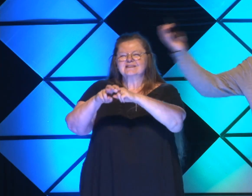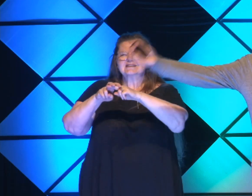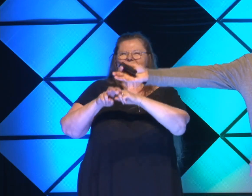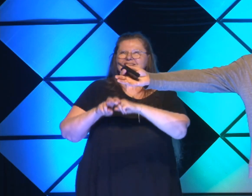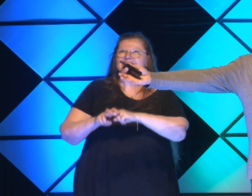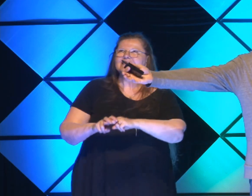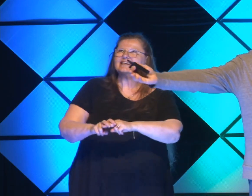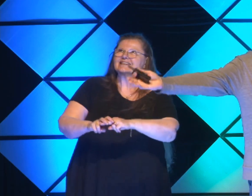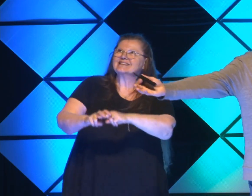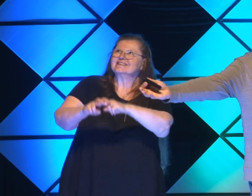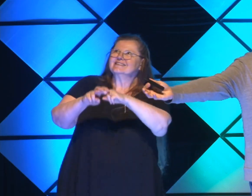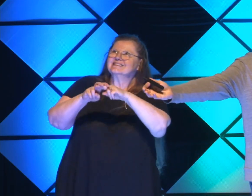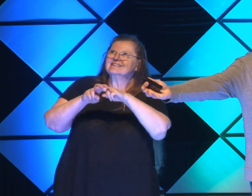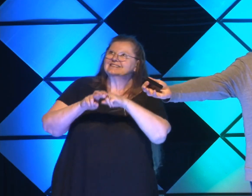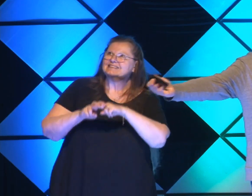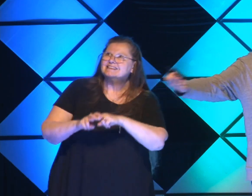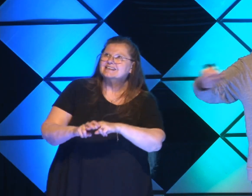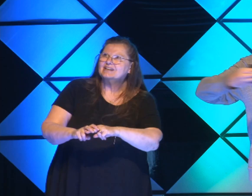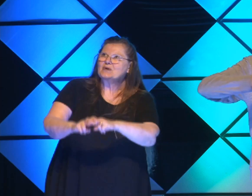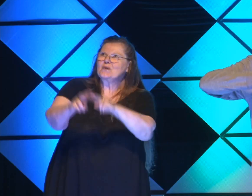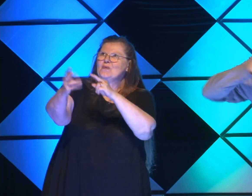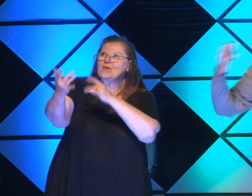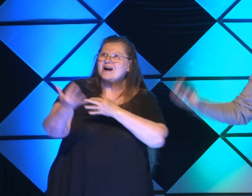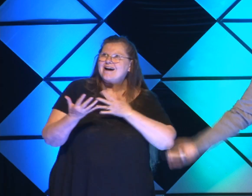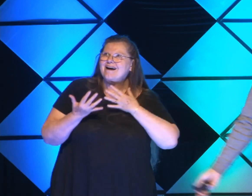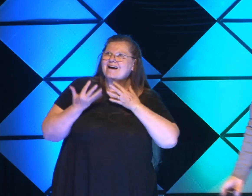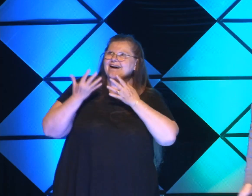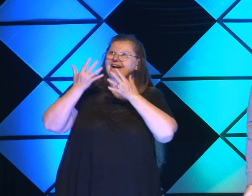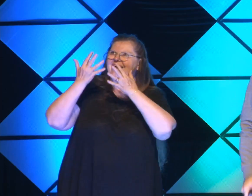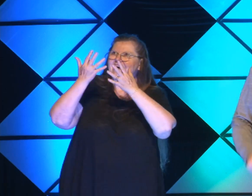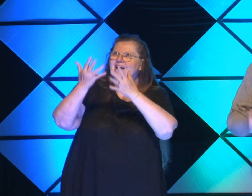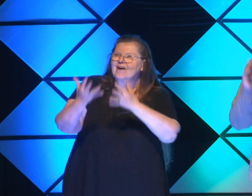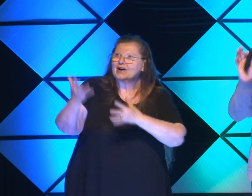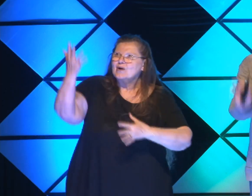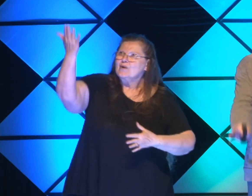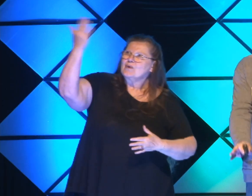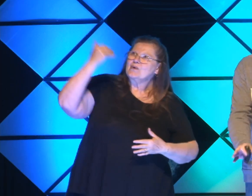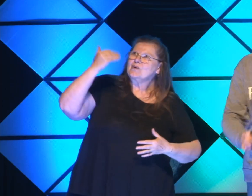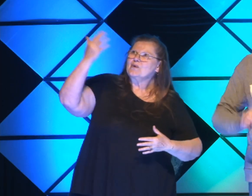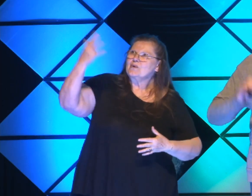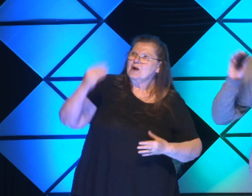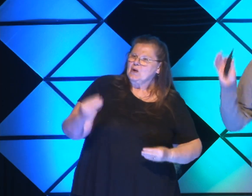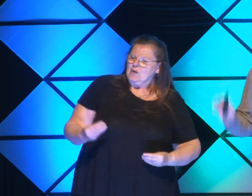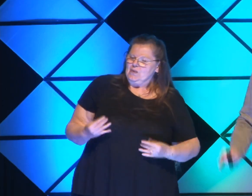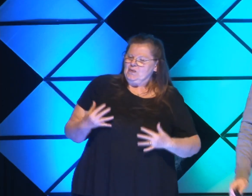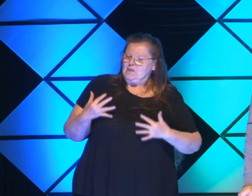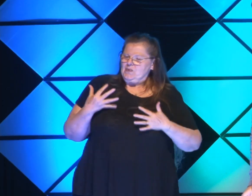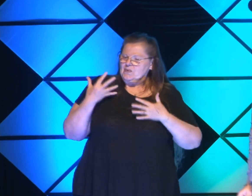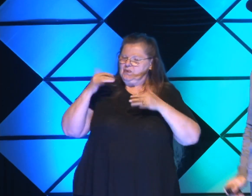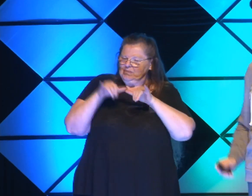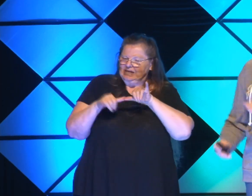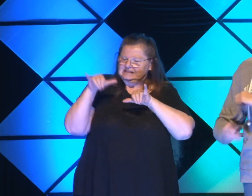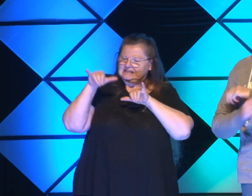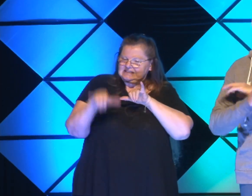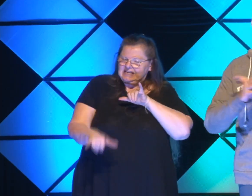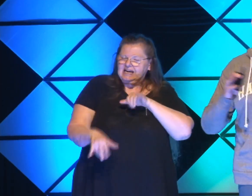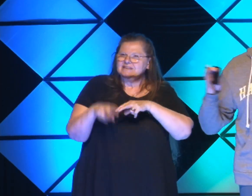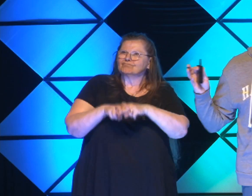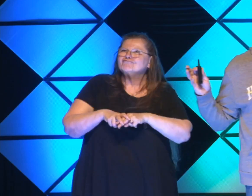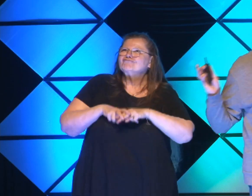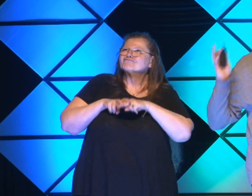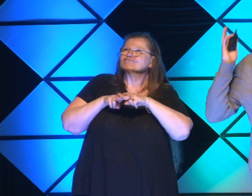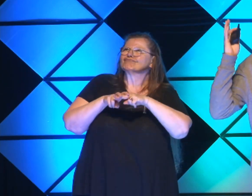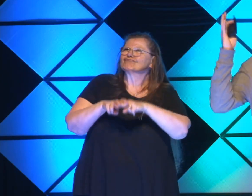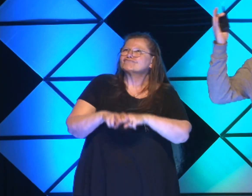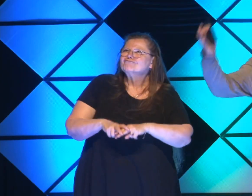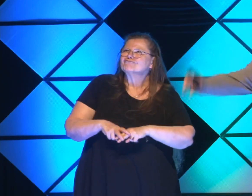and wait for all your goodness. And I could just hope to feel your presence. And I could just stay. I could just stay right here where I am and hope to